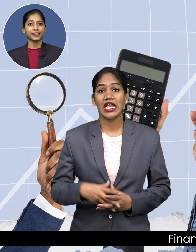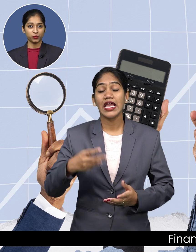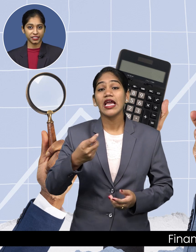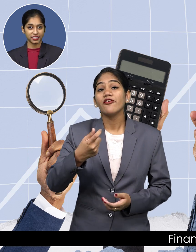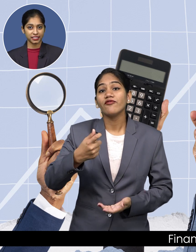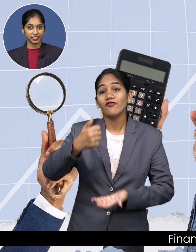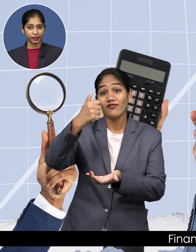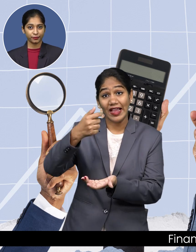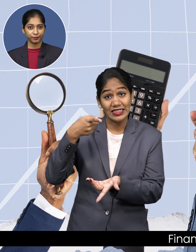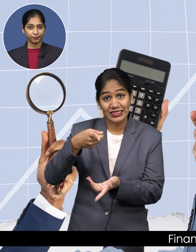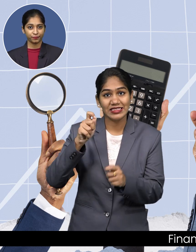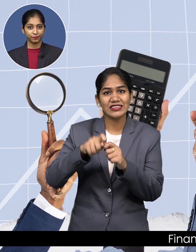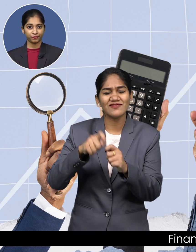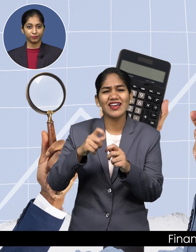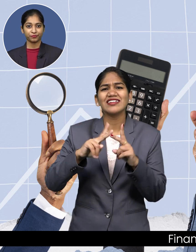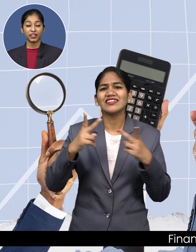Financial activities.